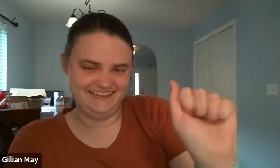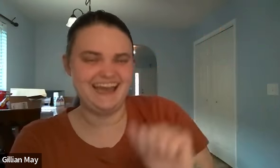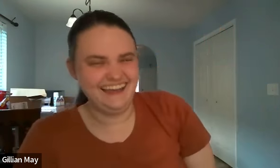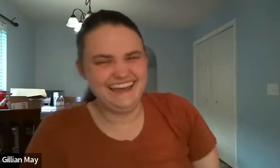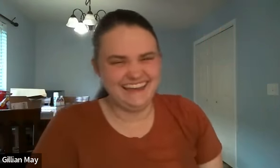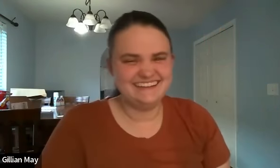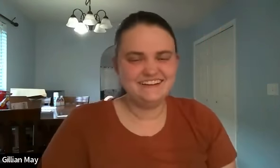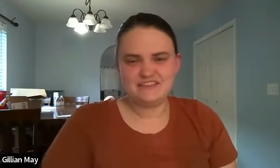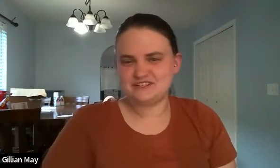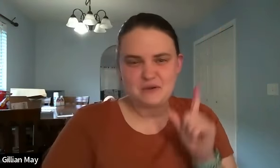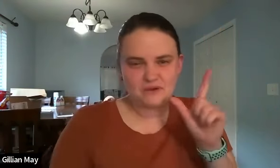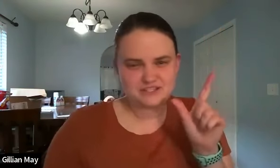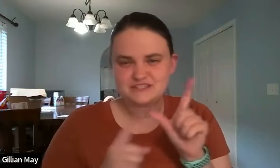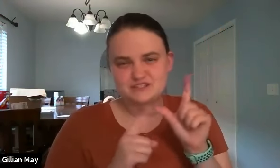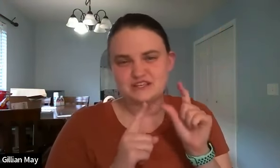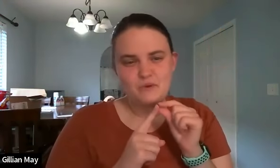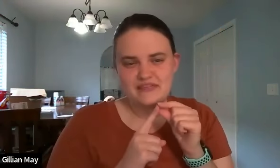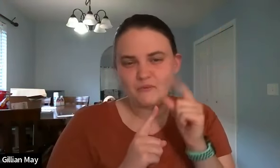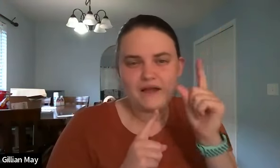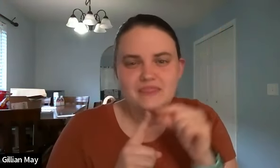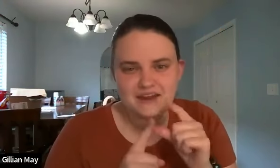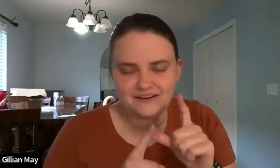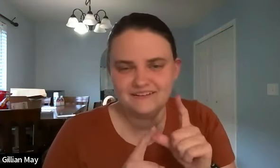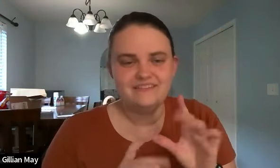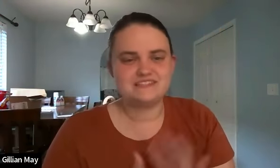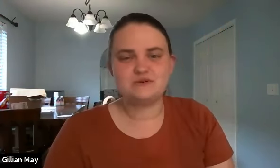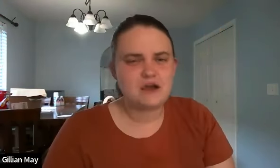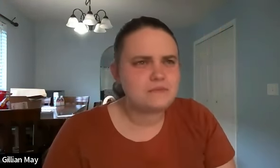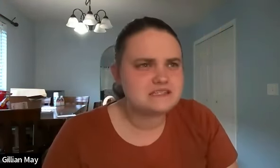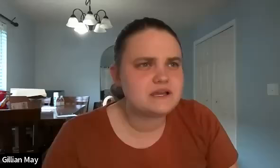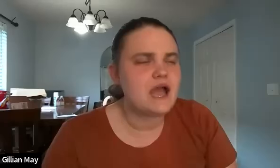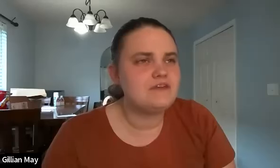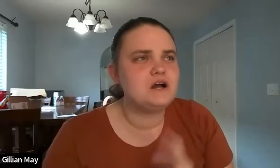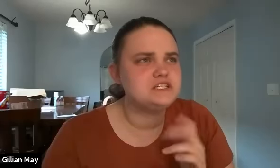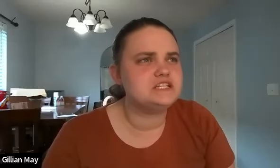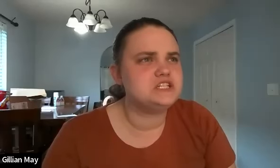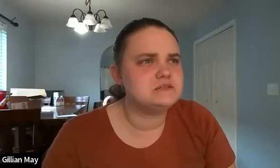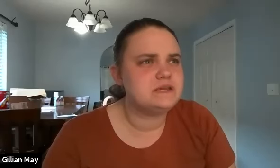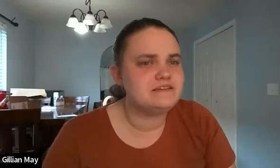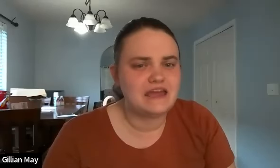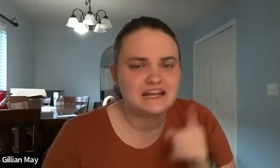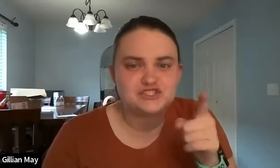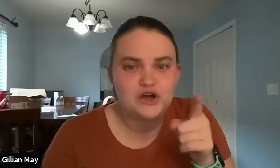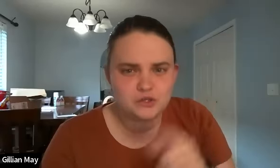Yeah. there's like one letter. That's always hobbies. I'm like, I have to watch it again just to be, and I saw you